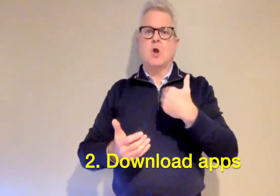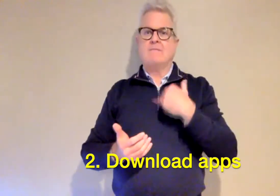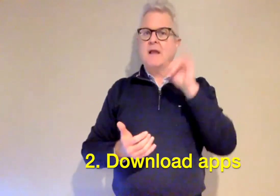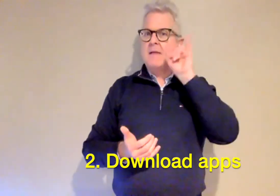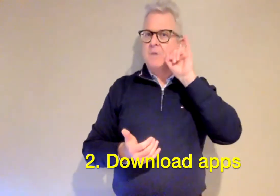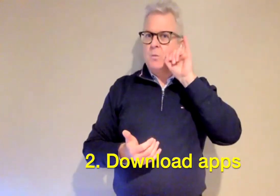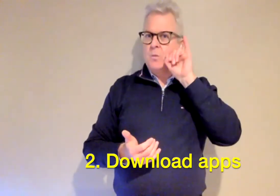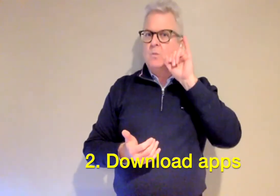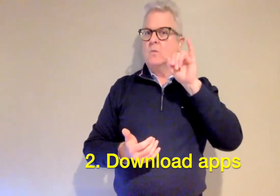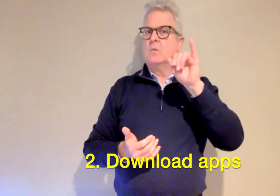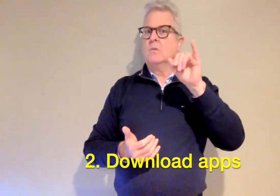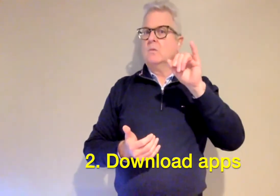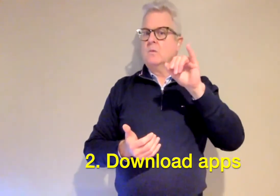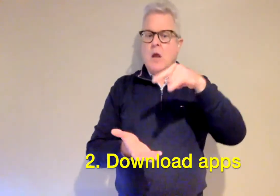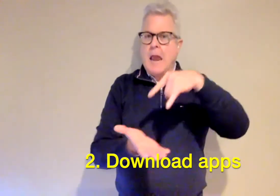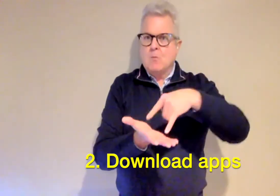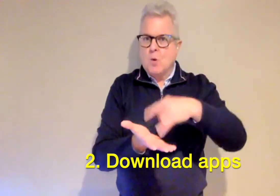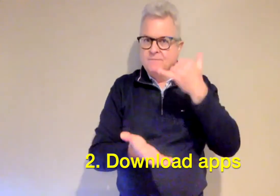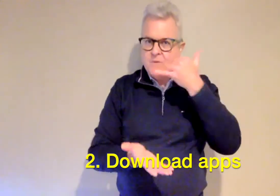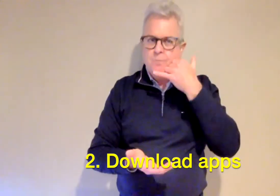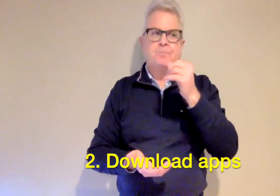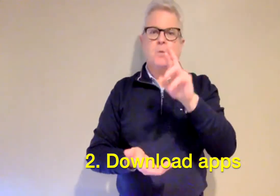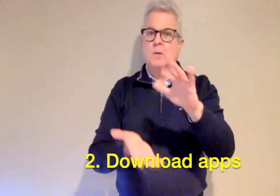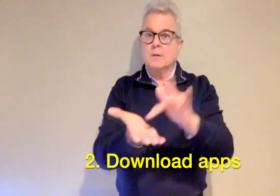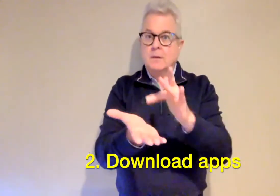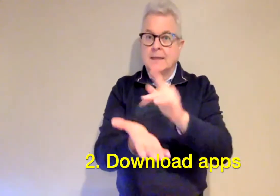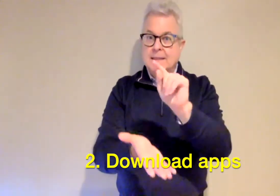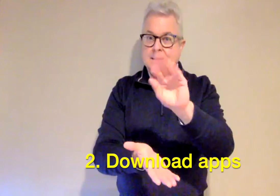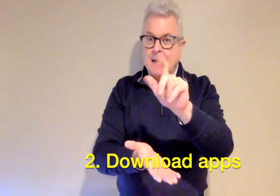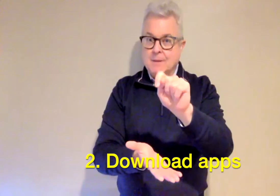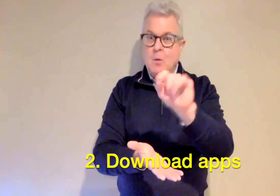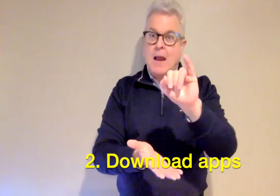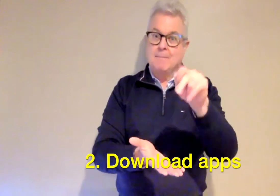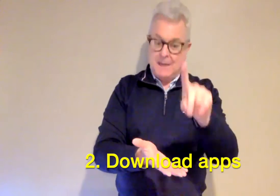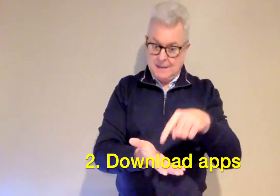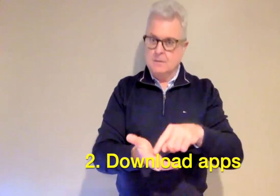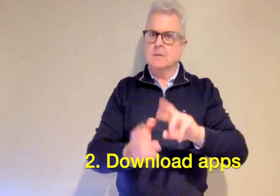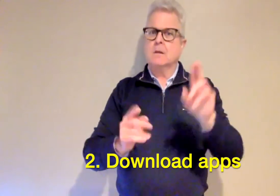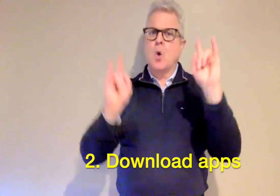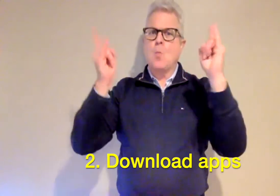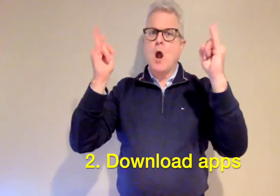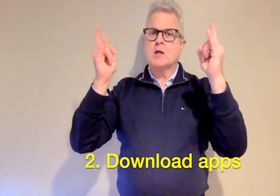working and the internet is not working, and you have your phone and you have a tablet and those are charged,